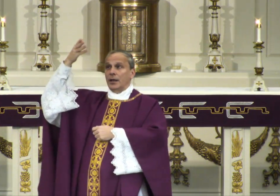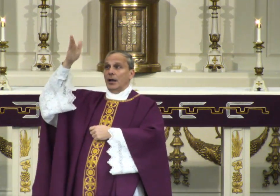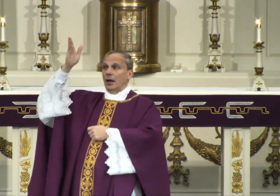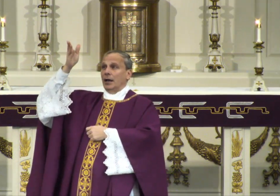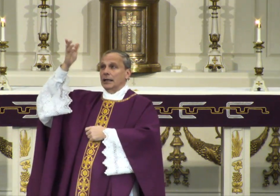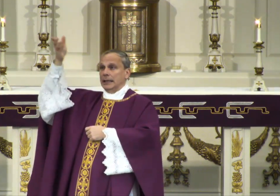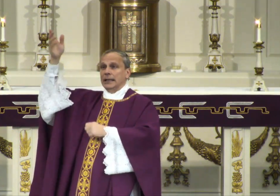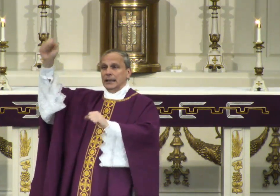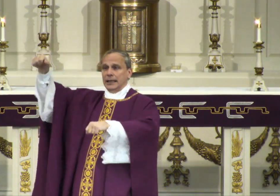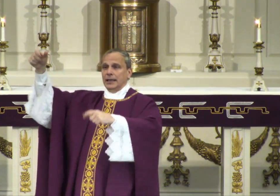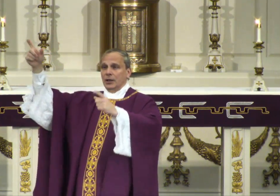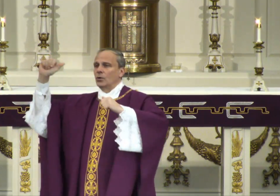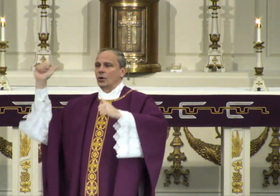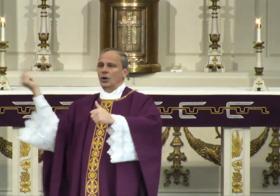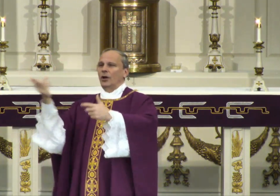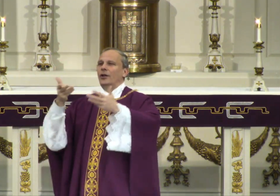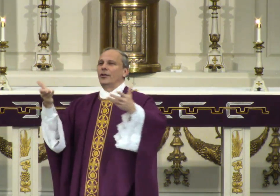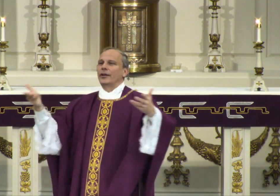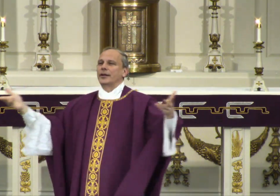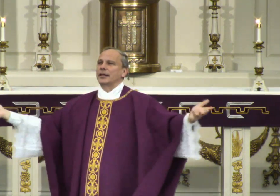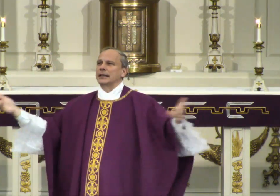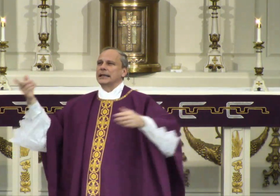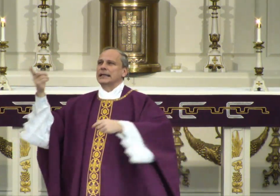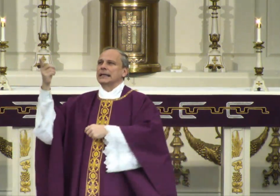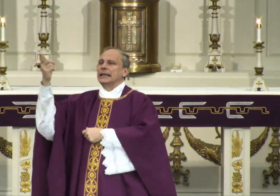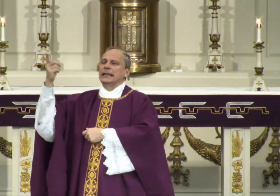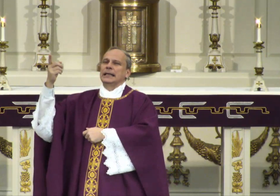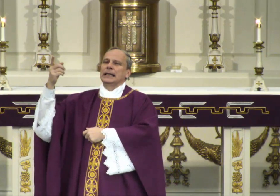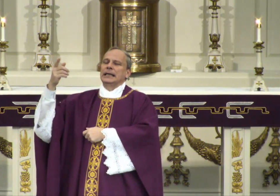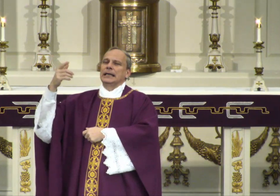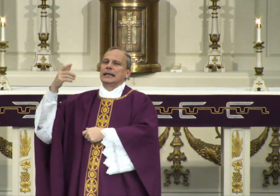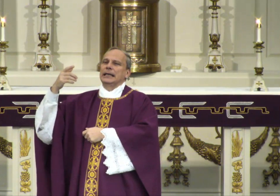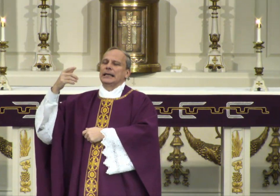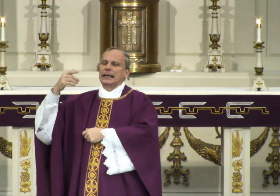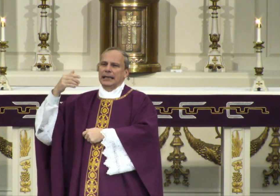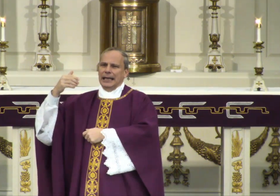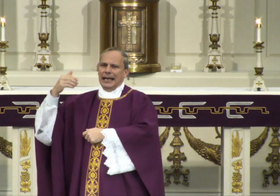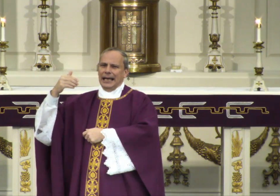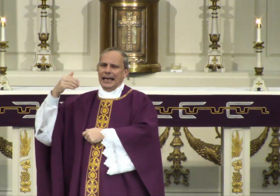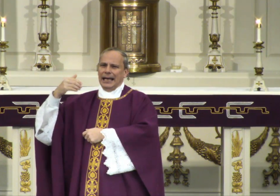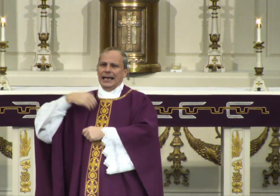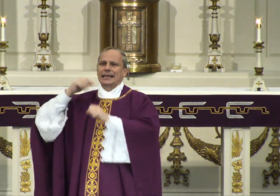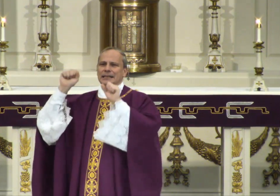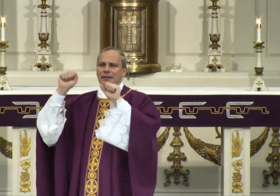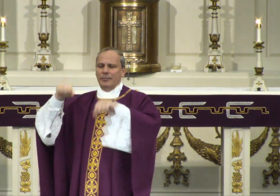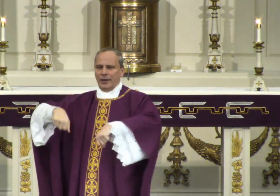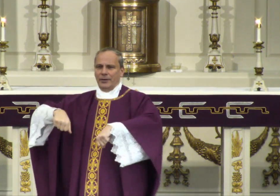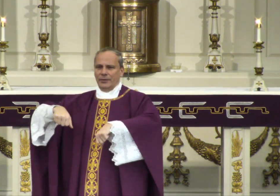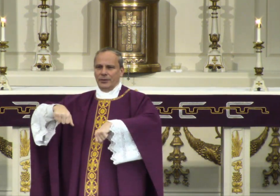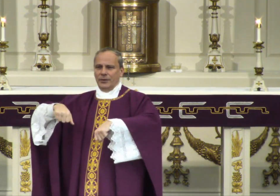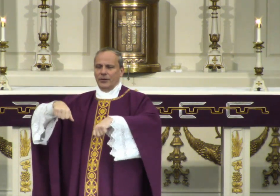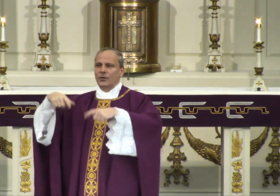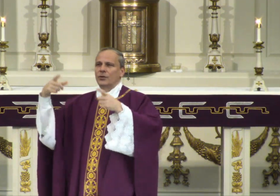and in finding ways to know that God can do all things.